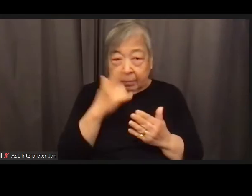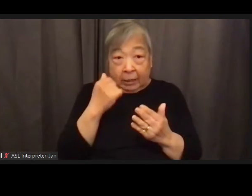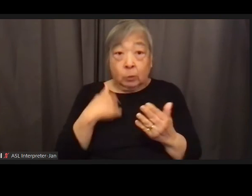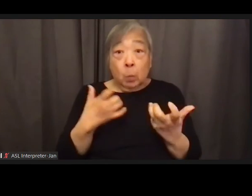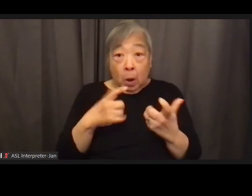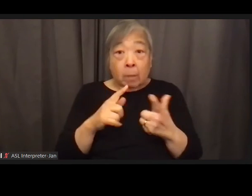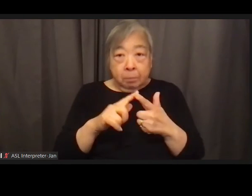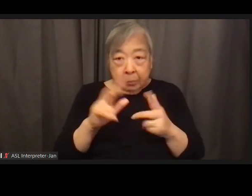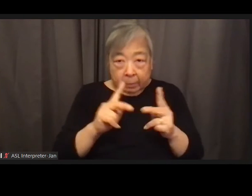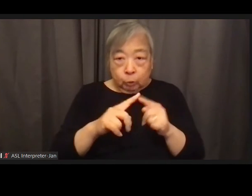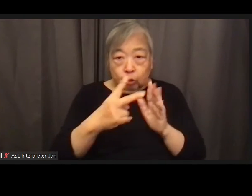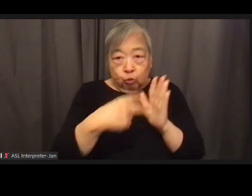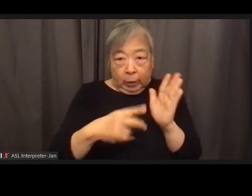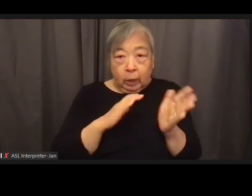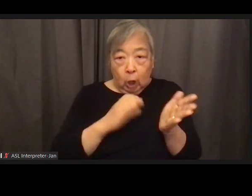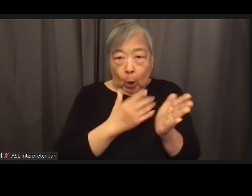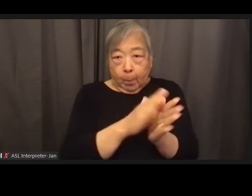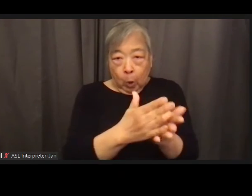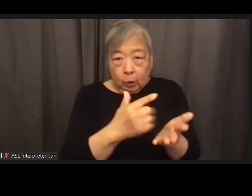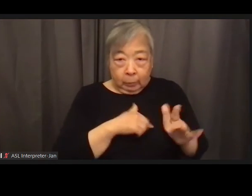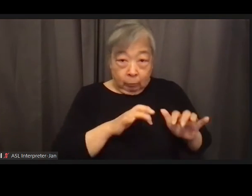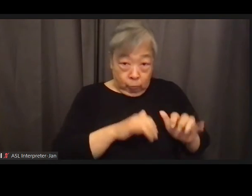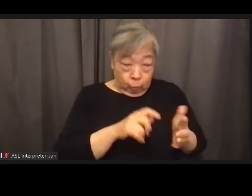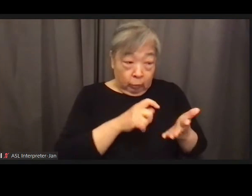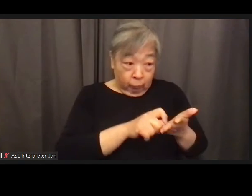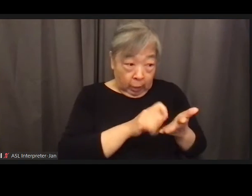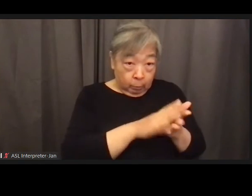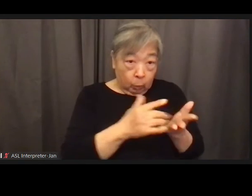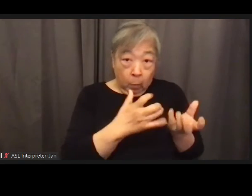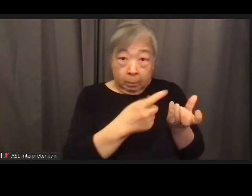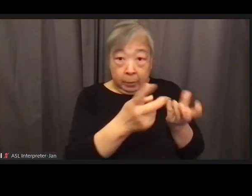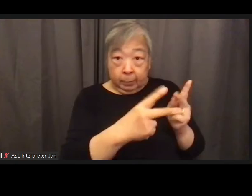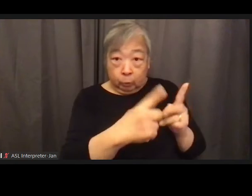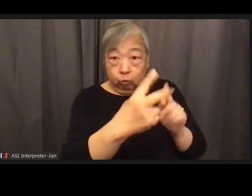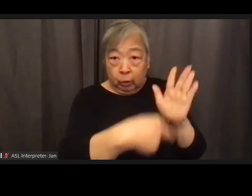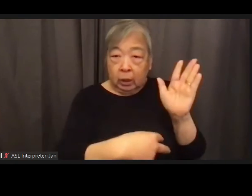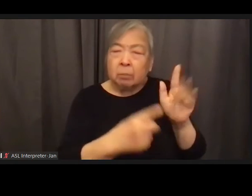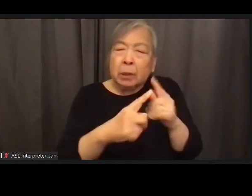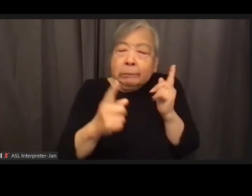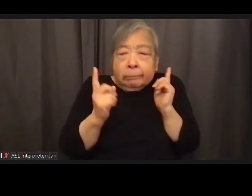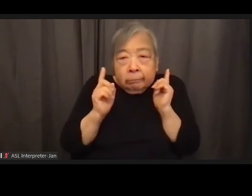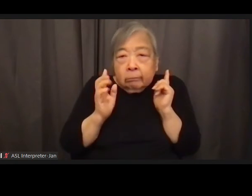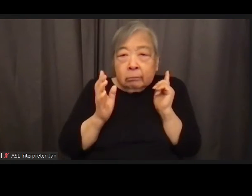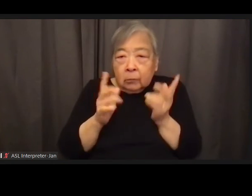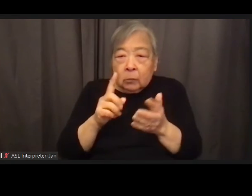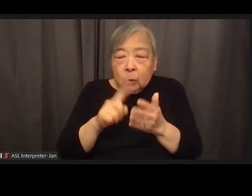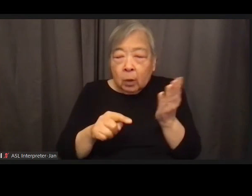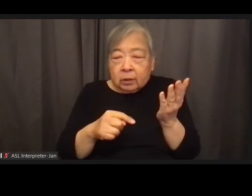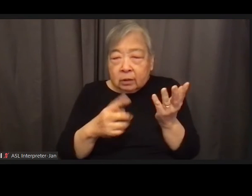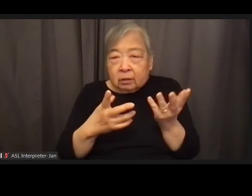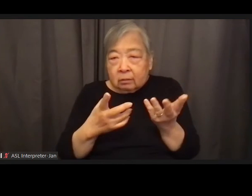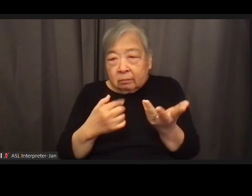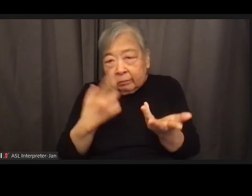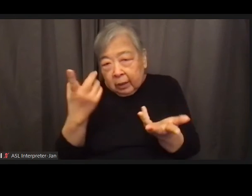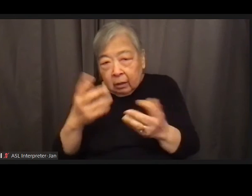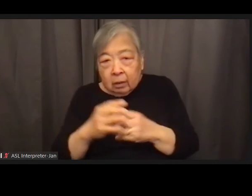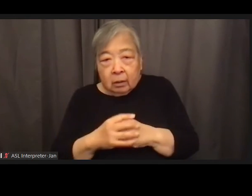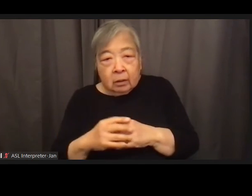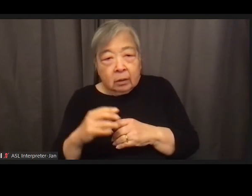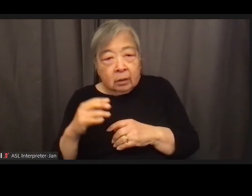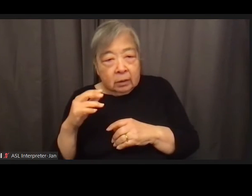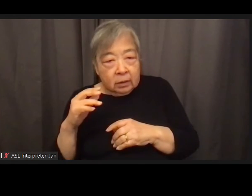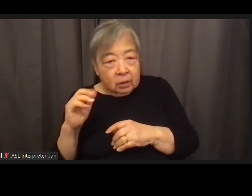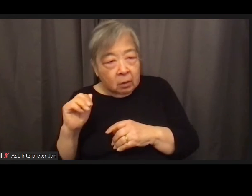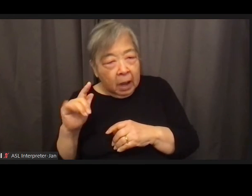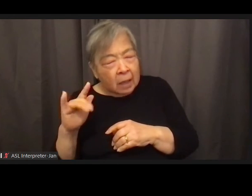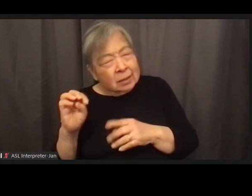it is. It's how people think for themselves. So Pam, as a film archivist, you must think about